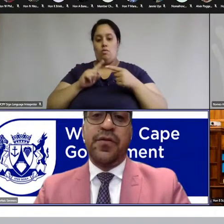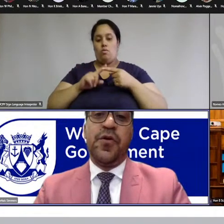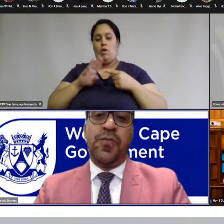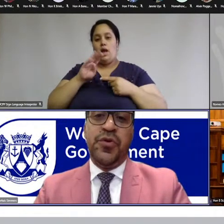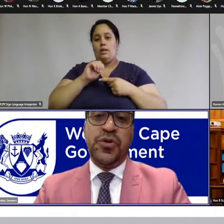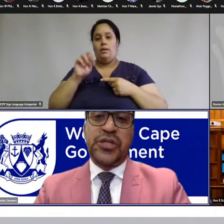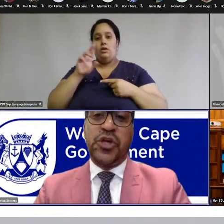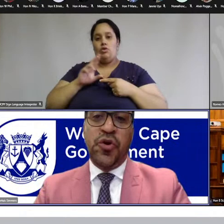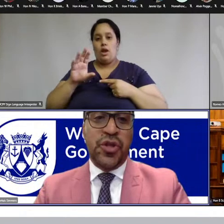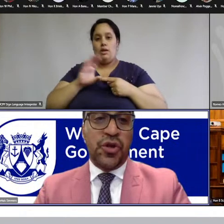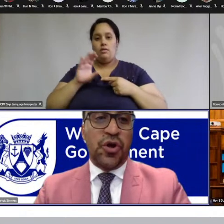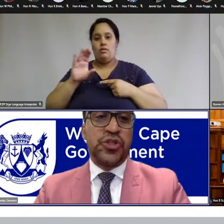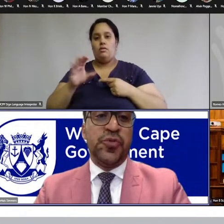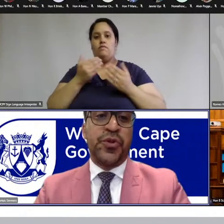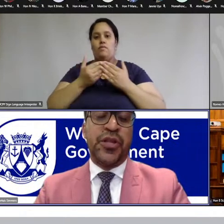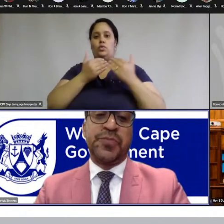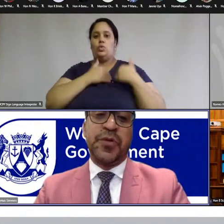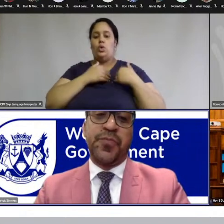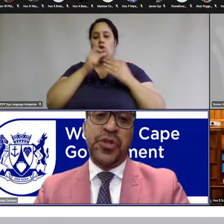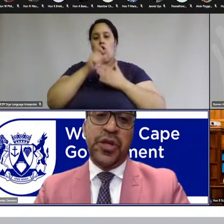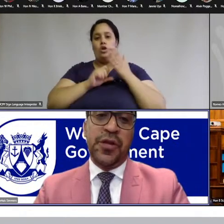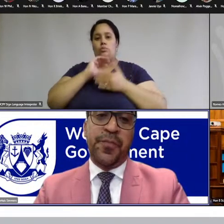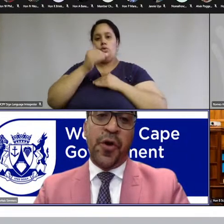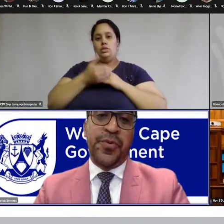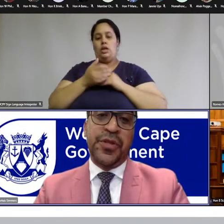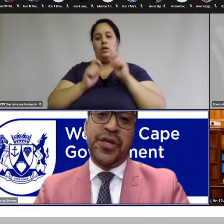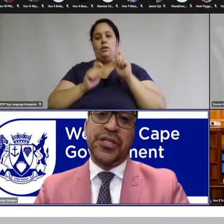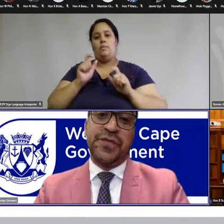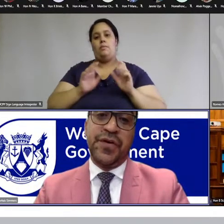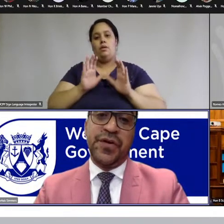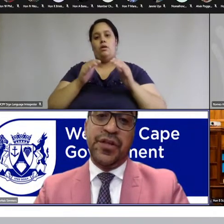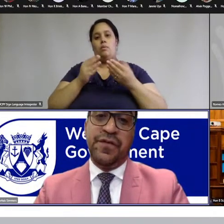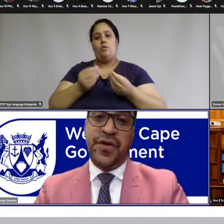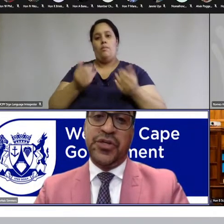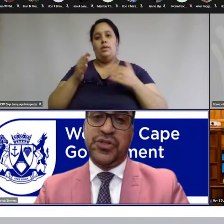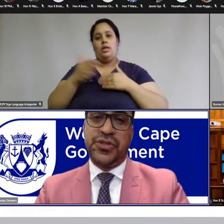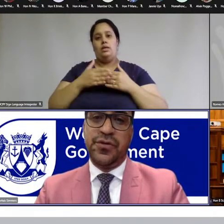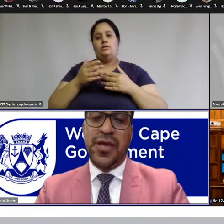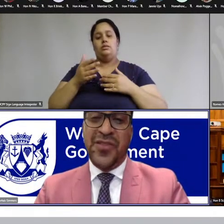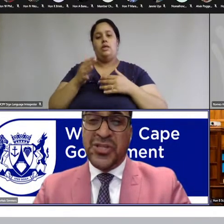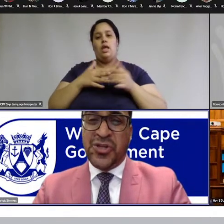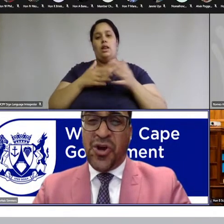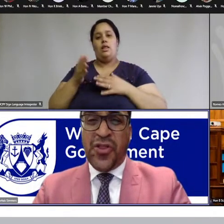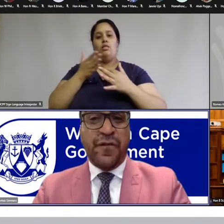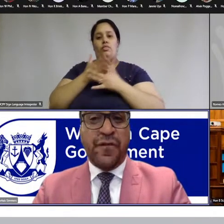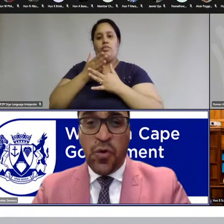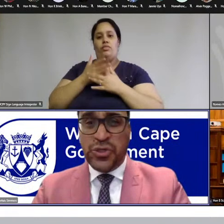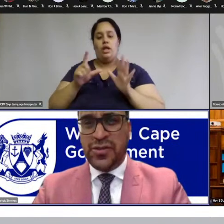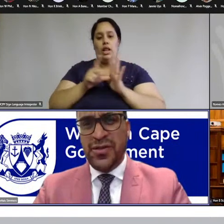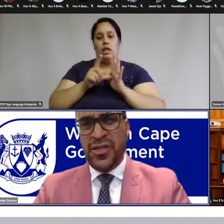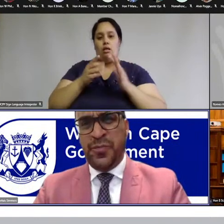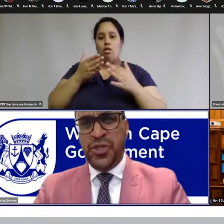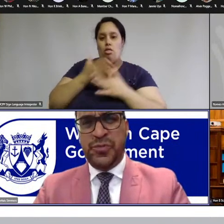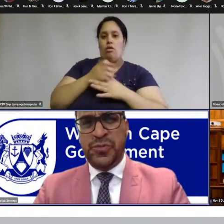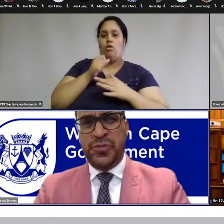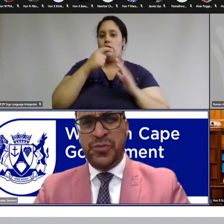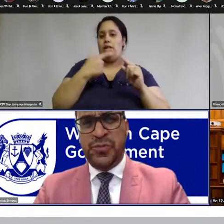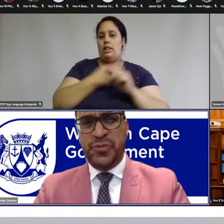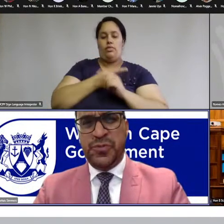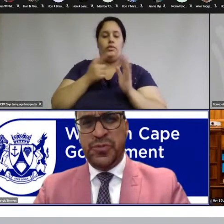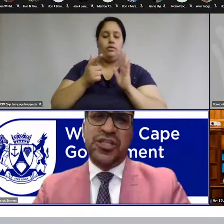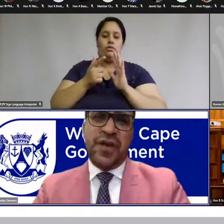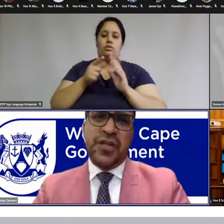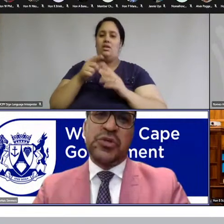rand will be used as security costs to protect a particular property against further invasions. And this is rather unfortunate, Deputy